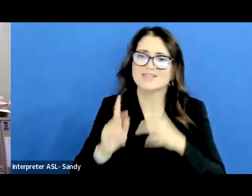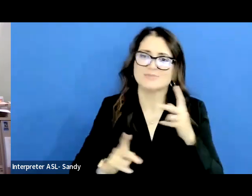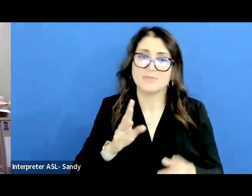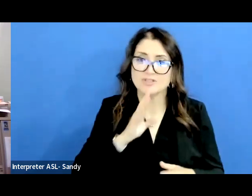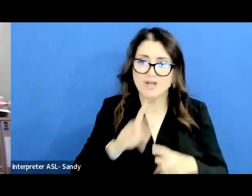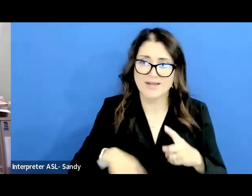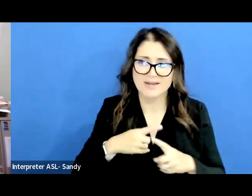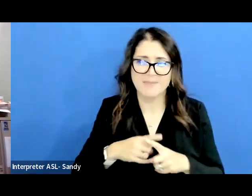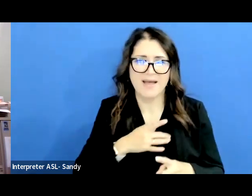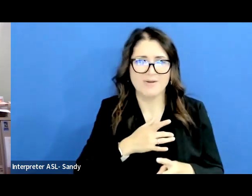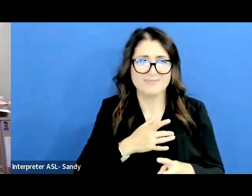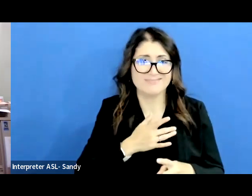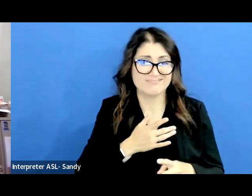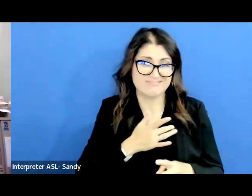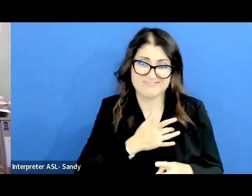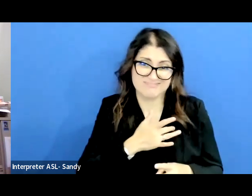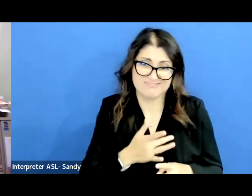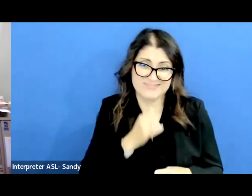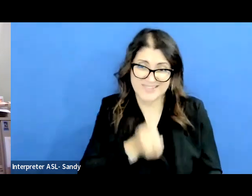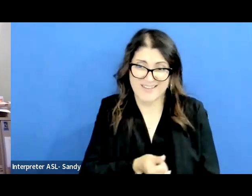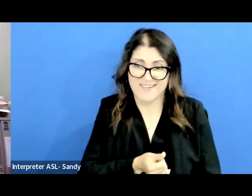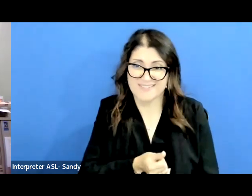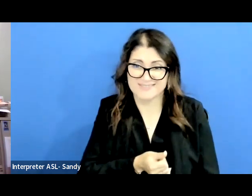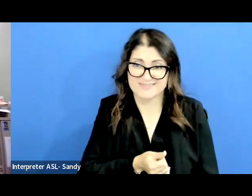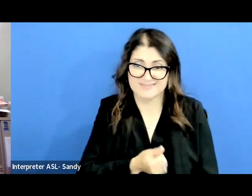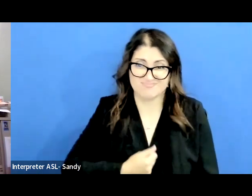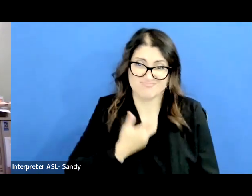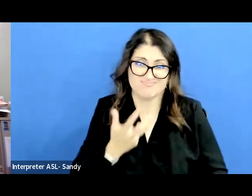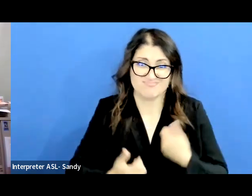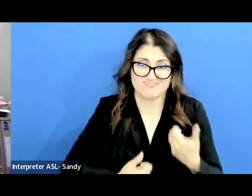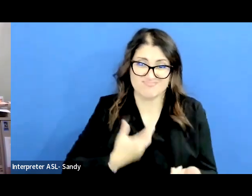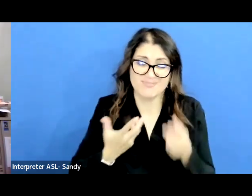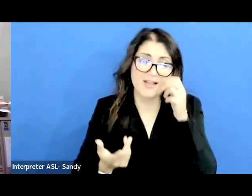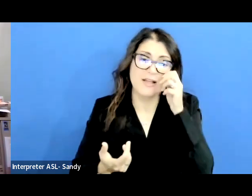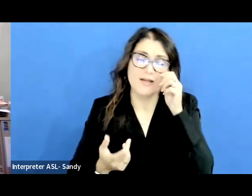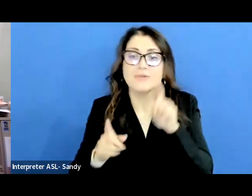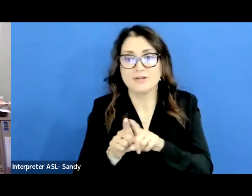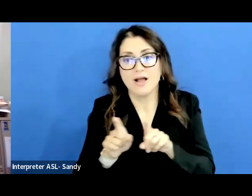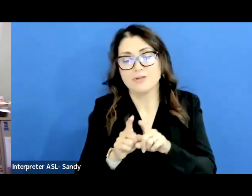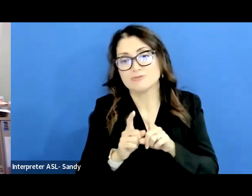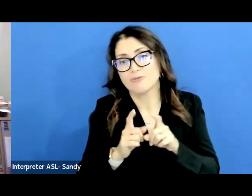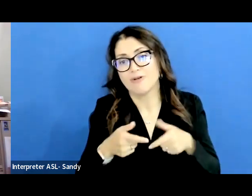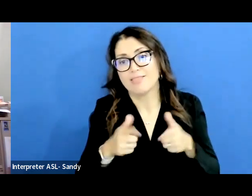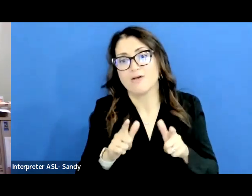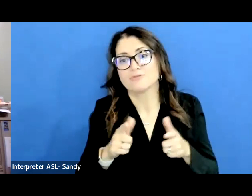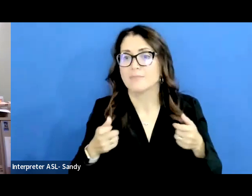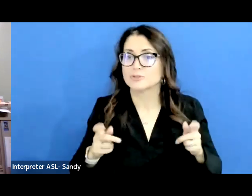they're not used to talking about, as well as it gives them an opportunity to create something where they